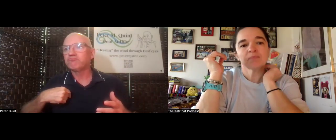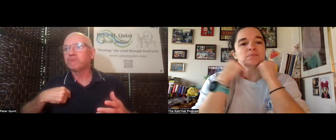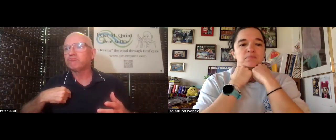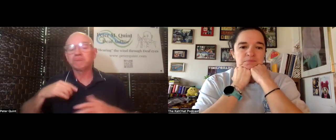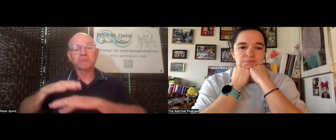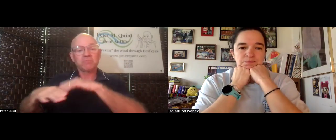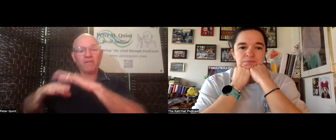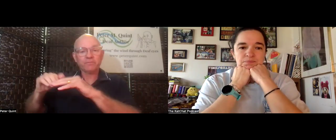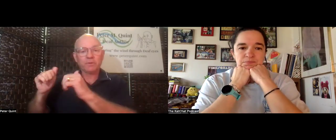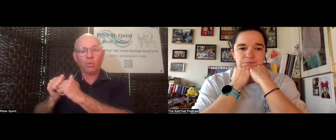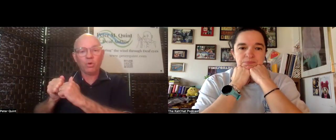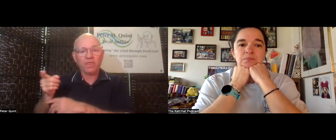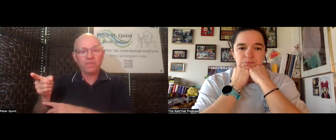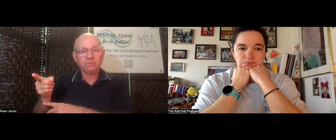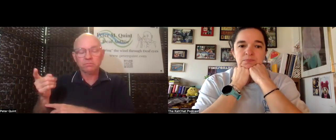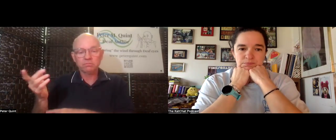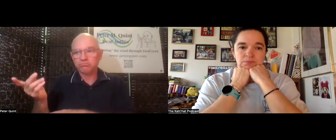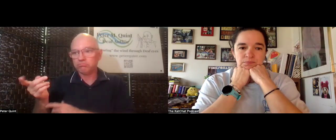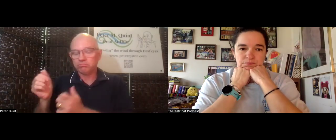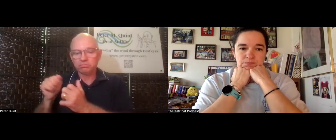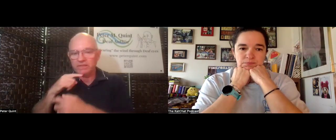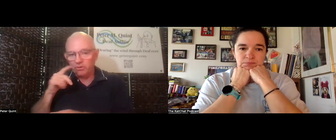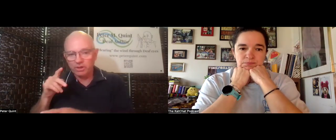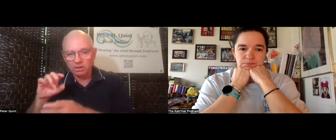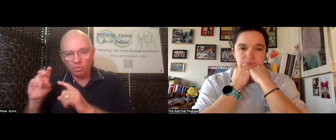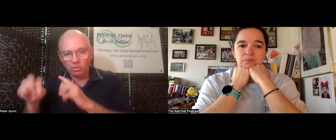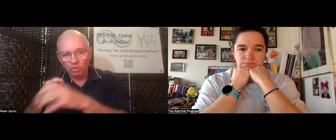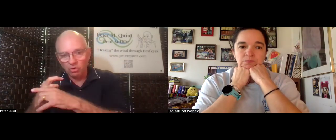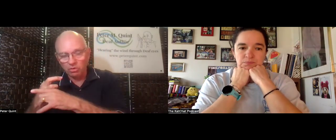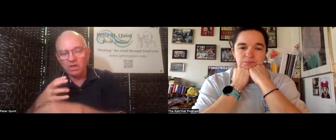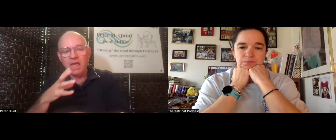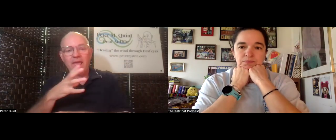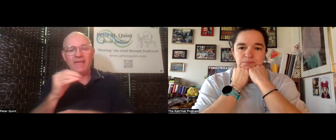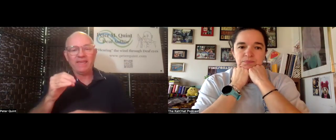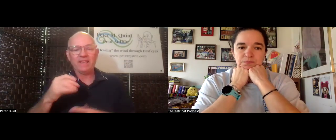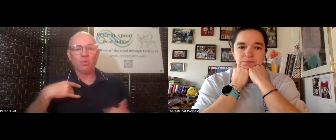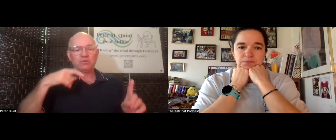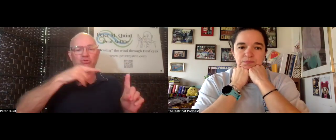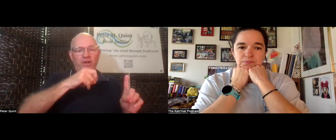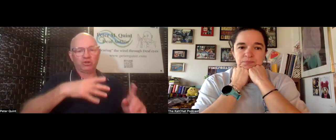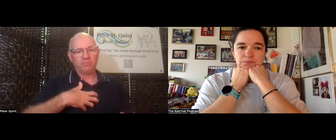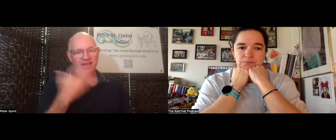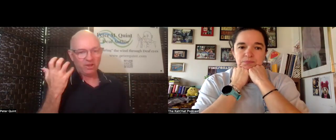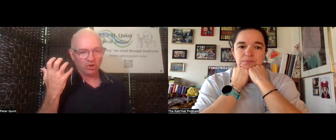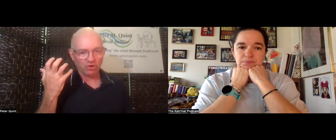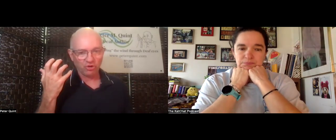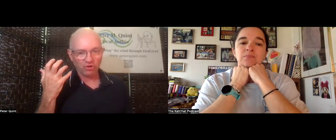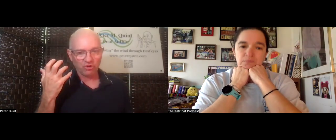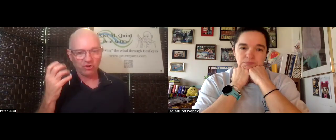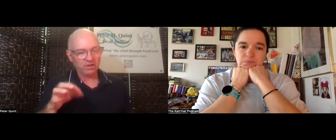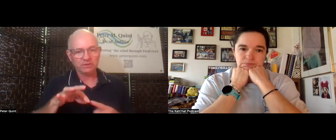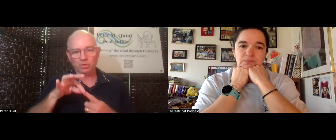I comfortable with the hearing world and what triggers my